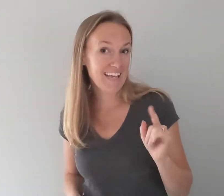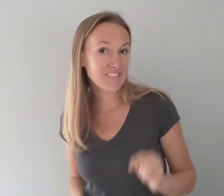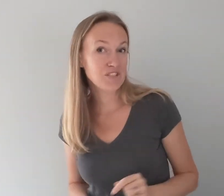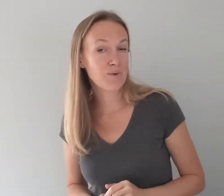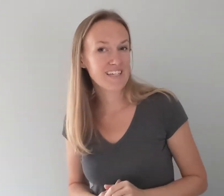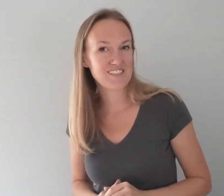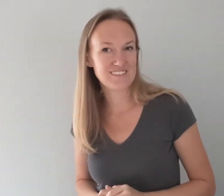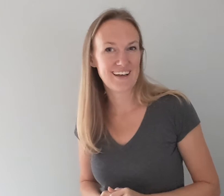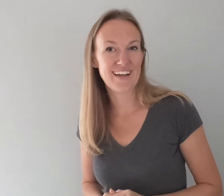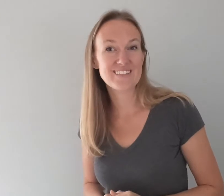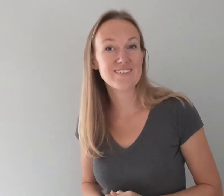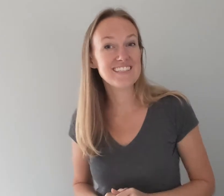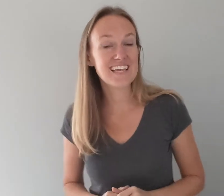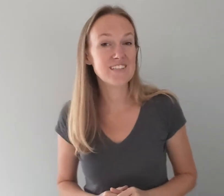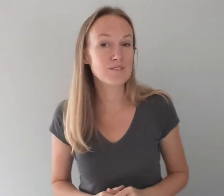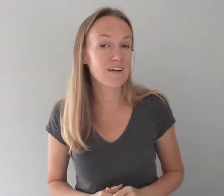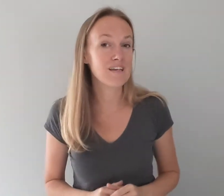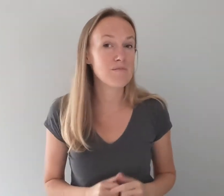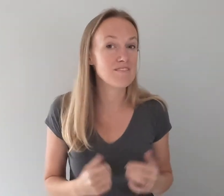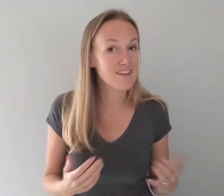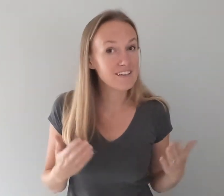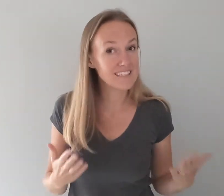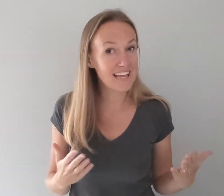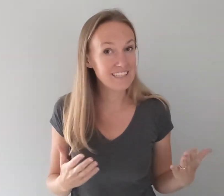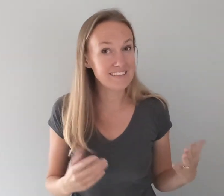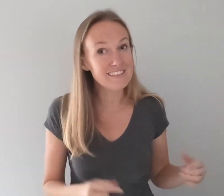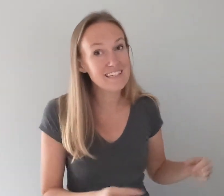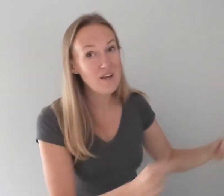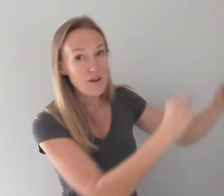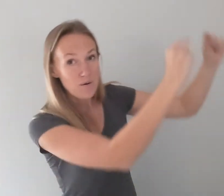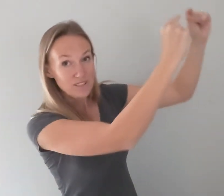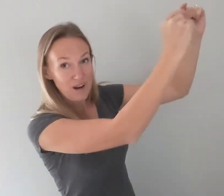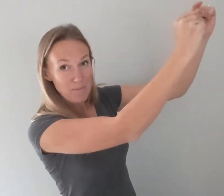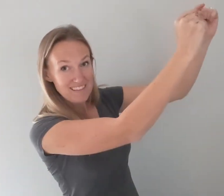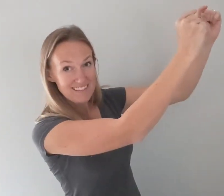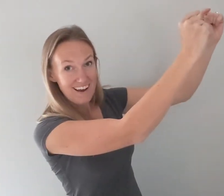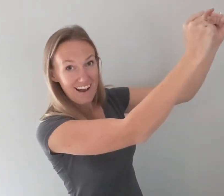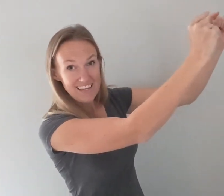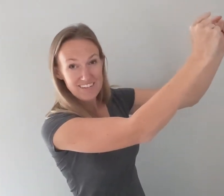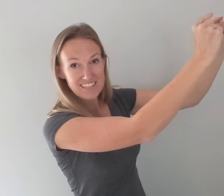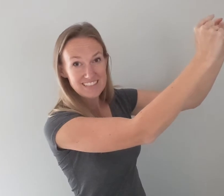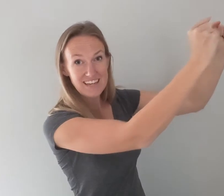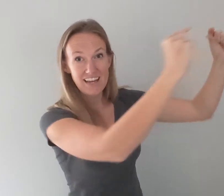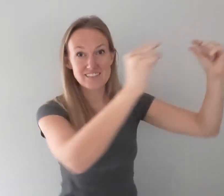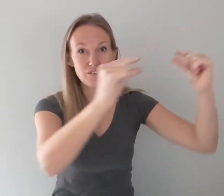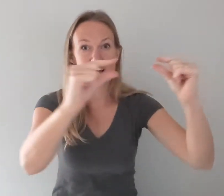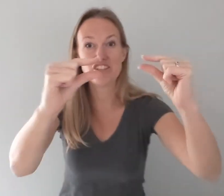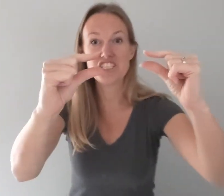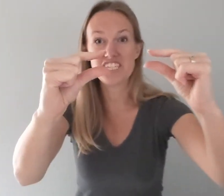is directional sign. So in this case, we're talking about stars and angels, which are up in the sky, giving us a sign. So you have your